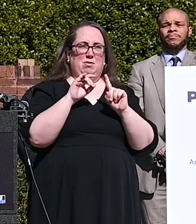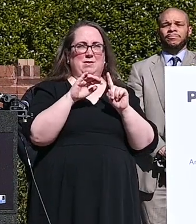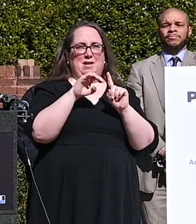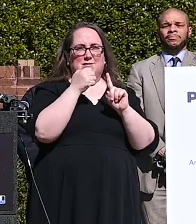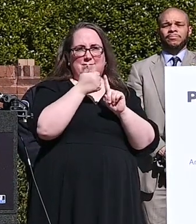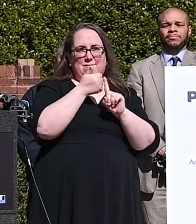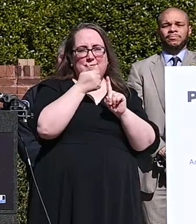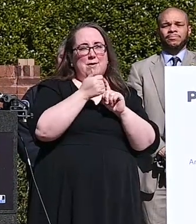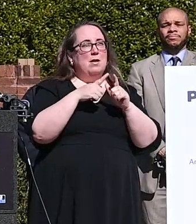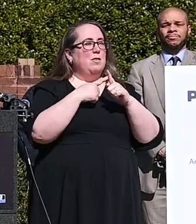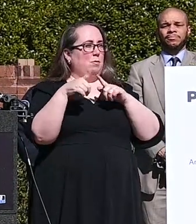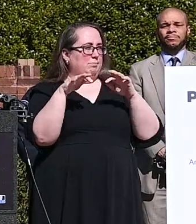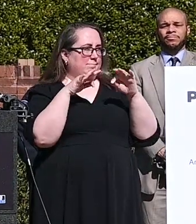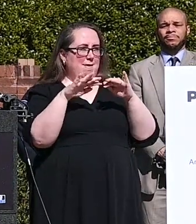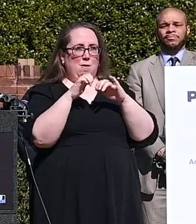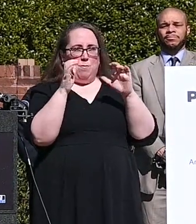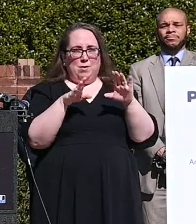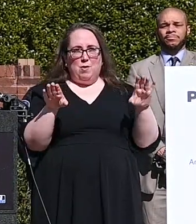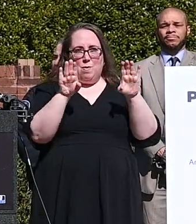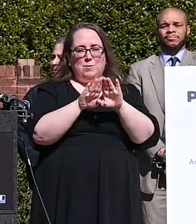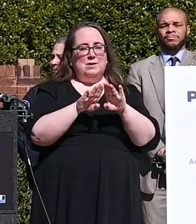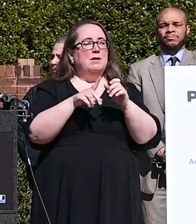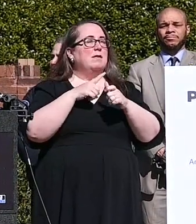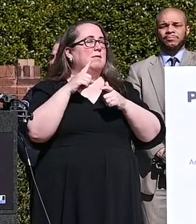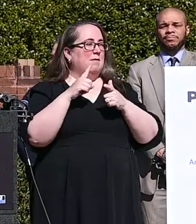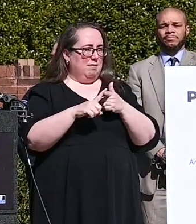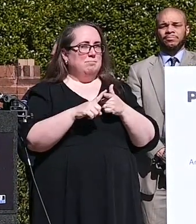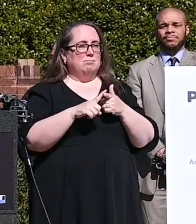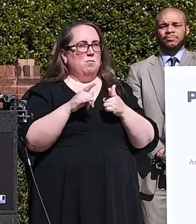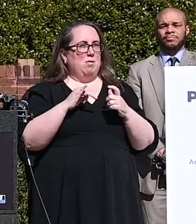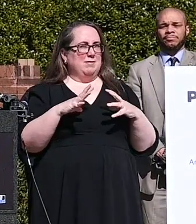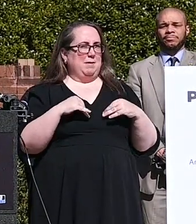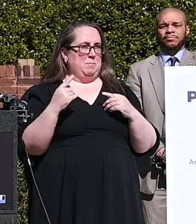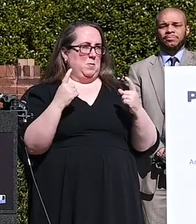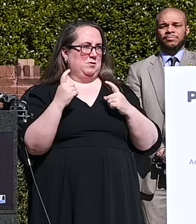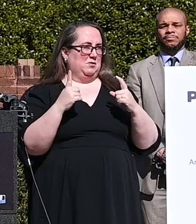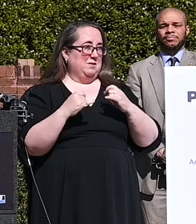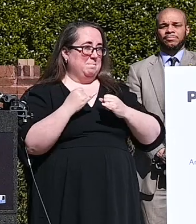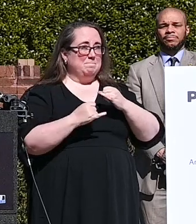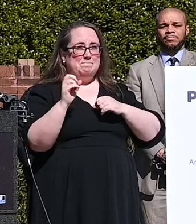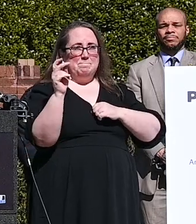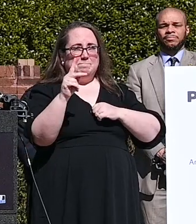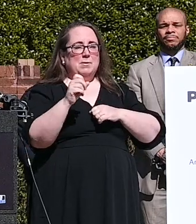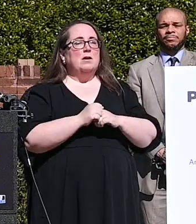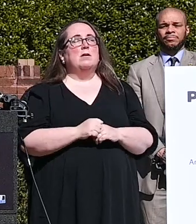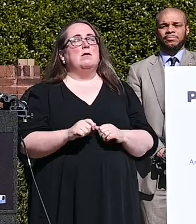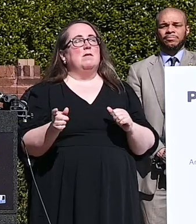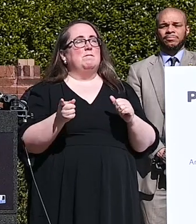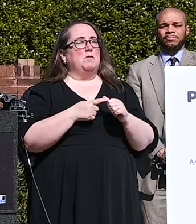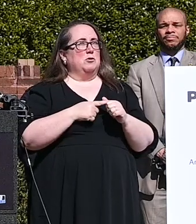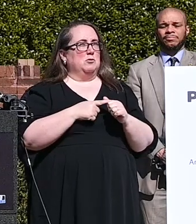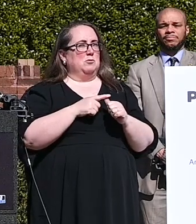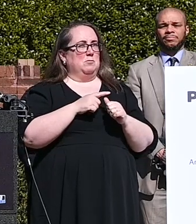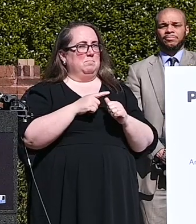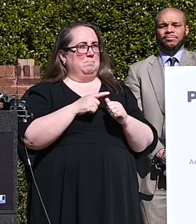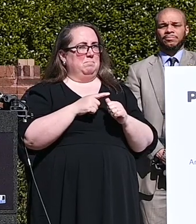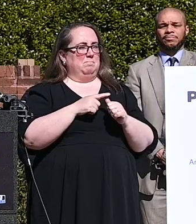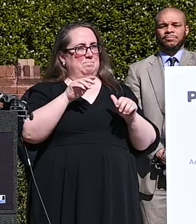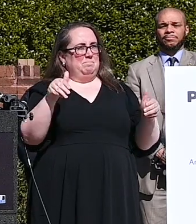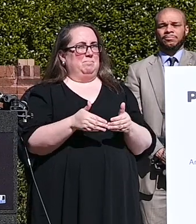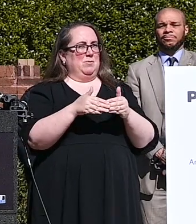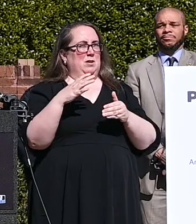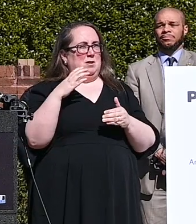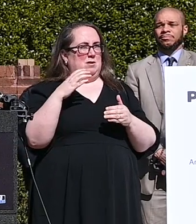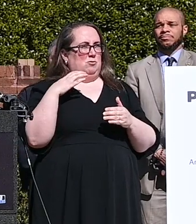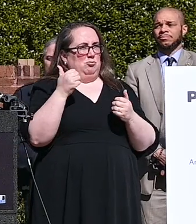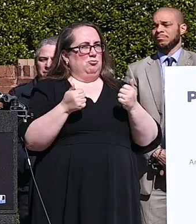going to tell you how it was closed, and then we will take a few questions at the end. So, first, I'm going to turn it over to our Chief of